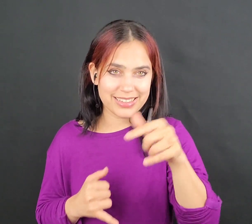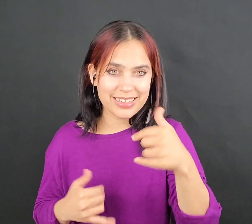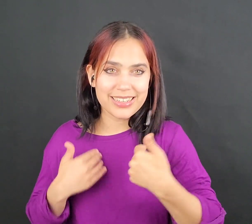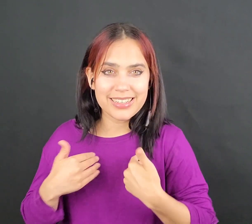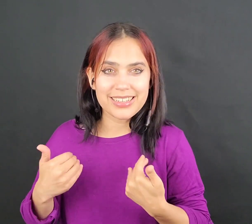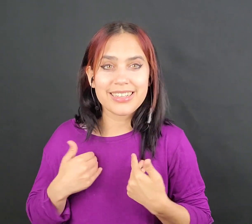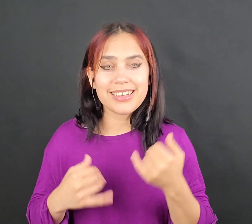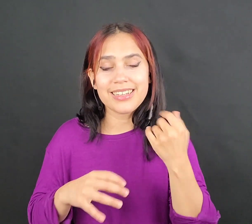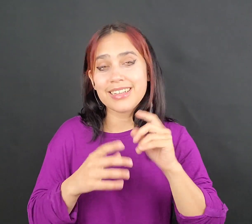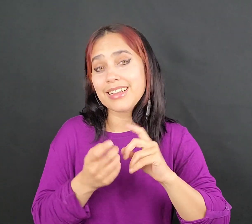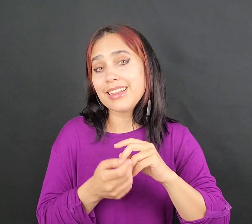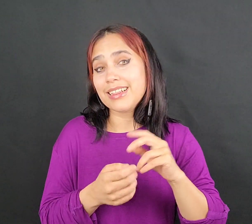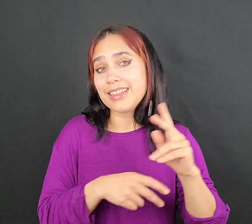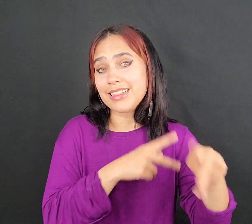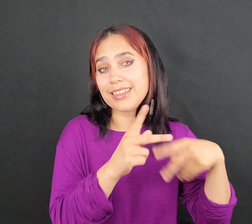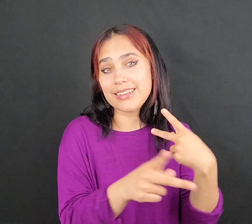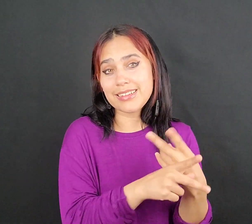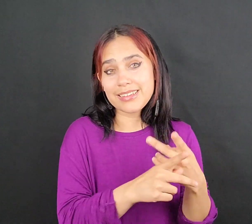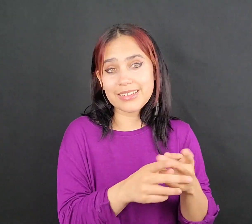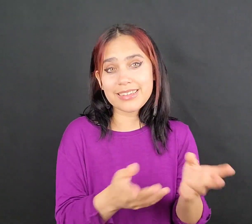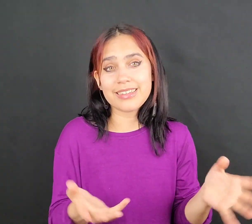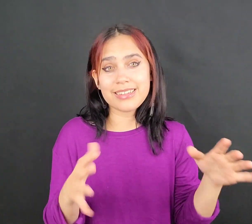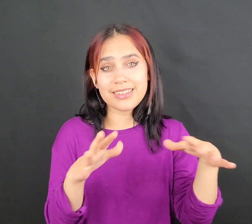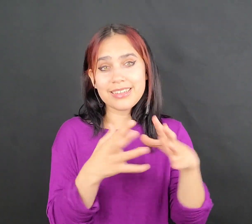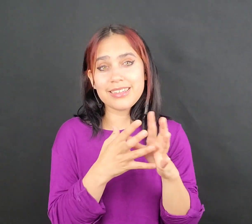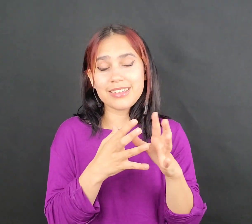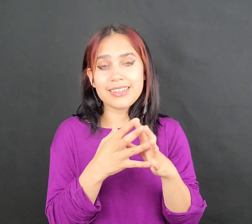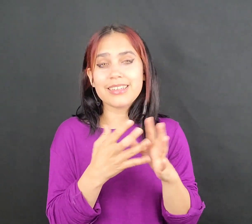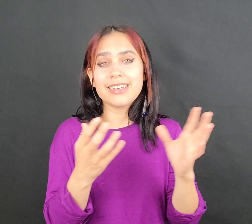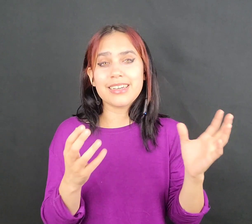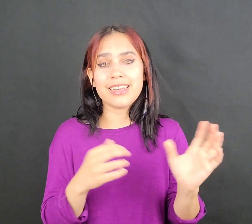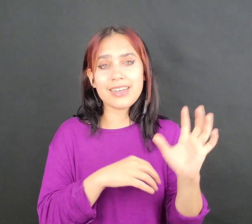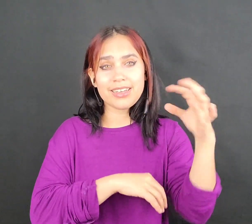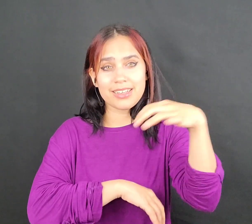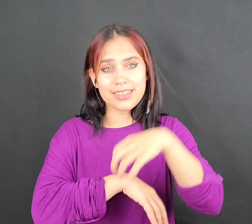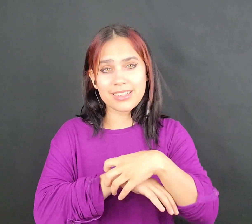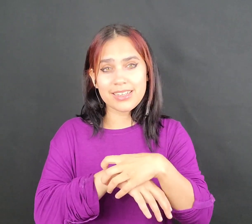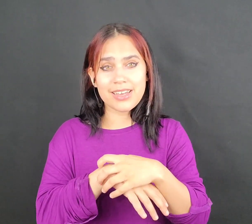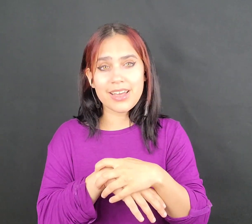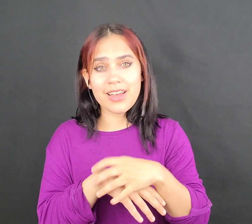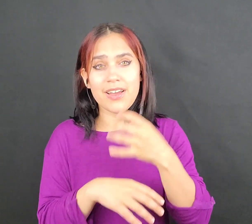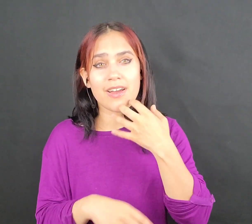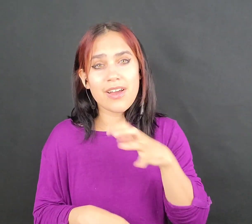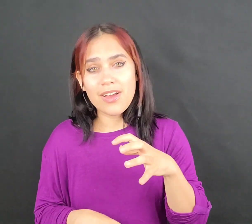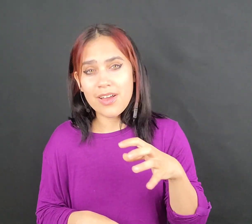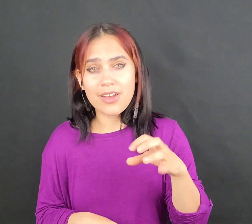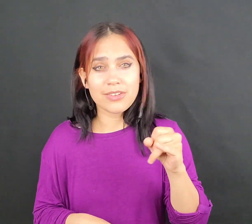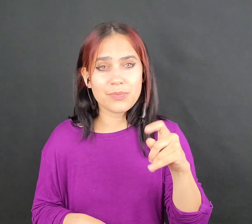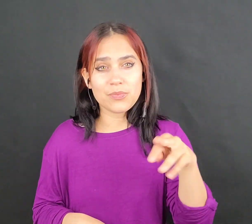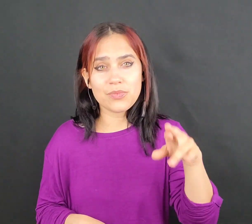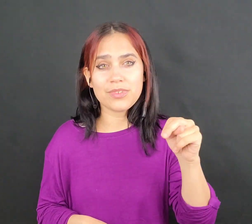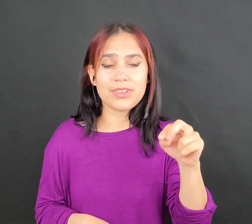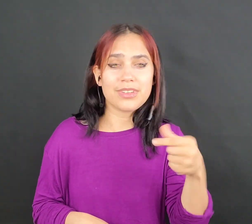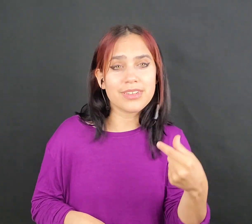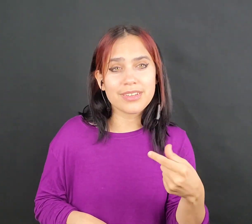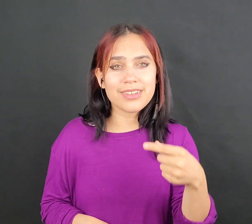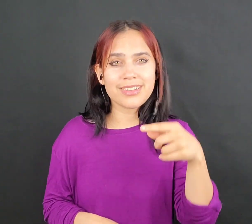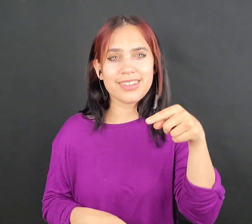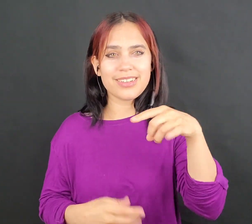Stalactite. This is a type of formation that hangs from the ceiling of caves, hot springs, or man-made structures.